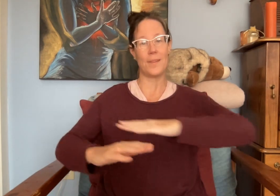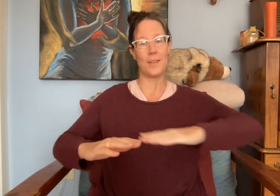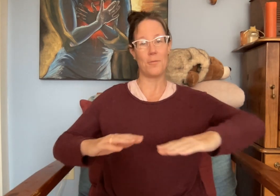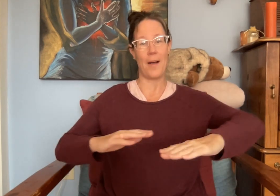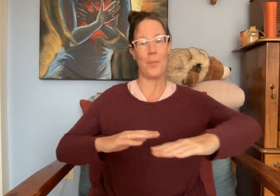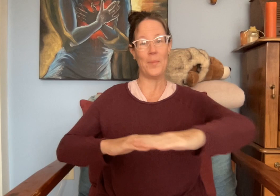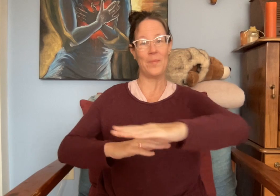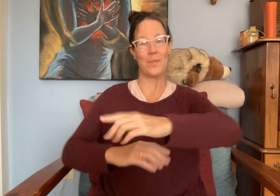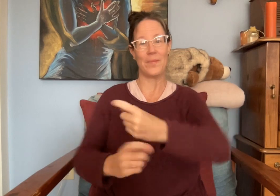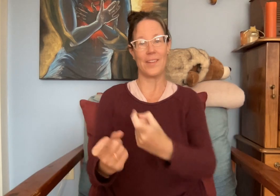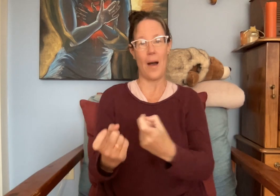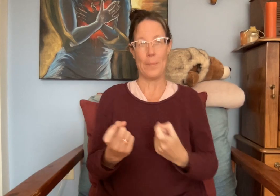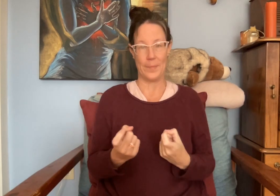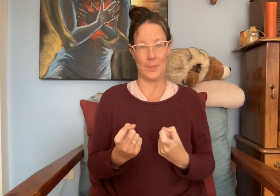the realm. Come.